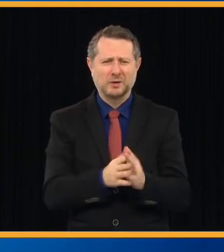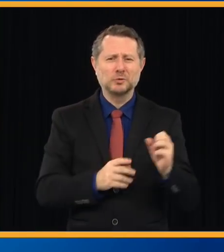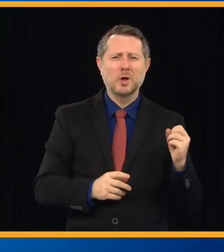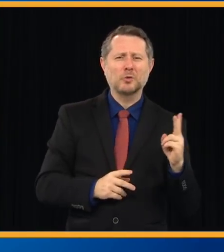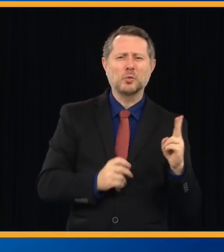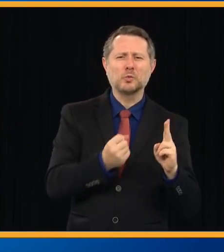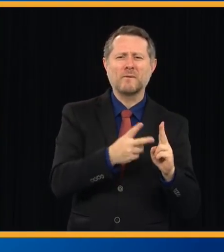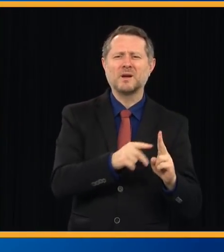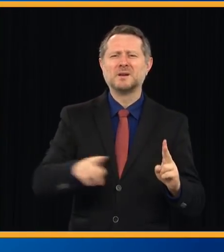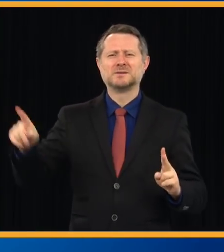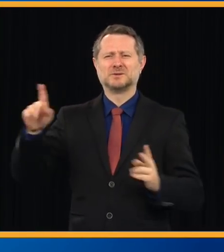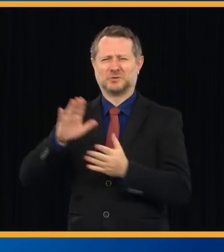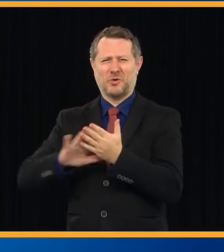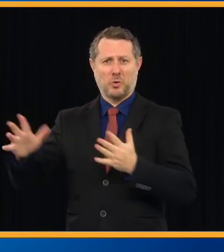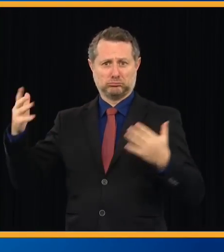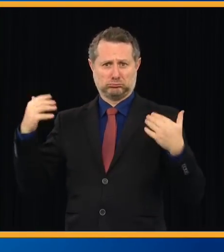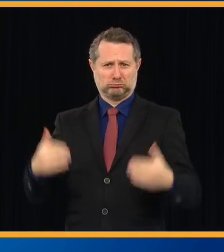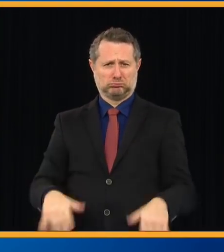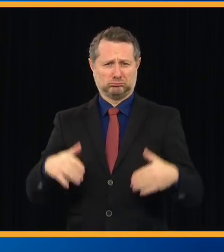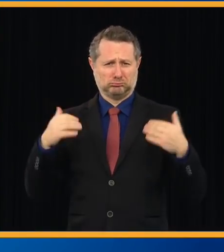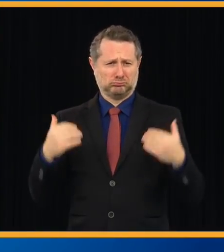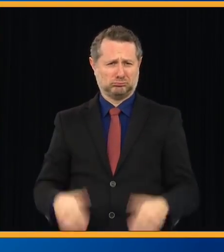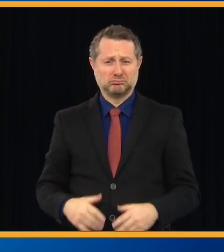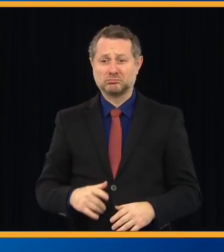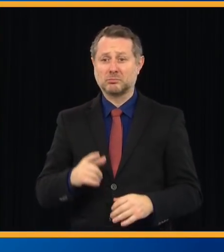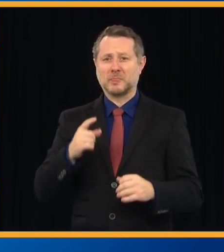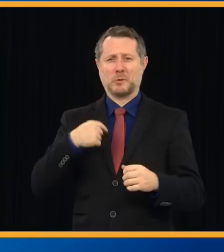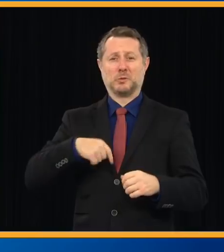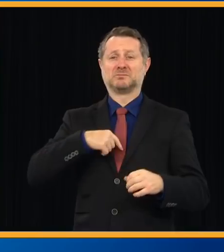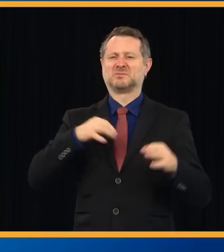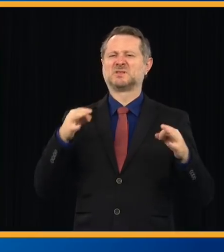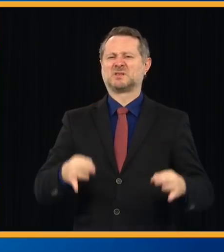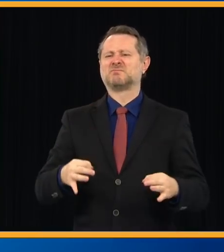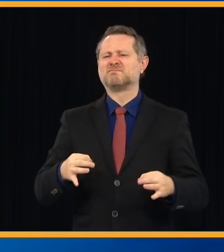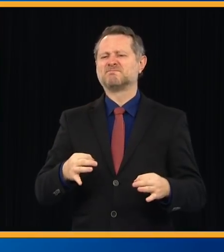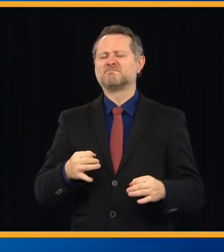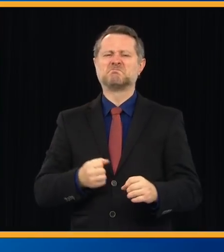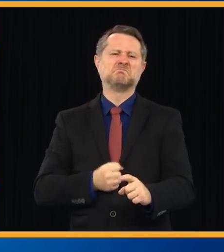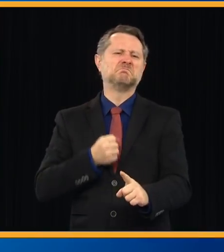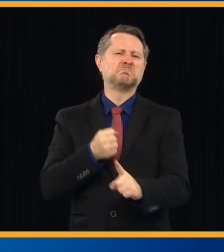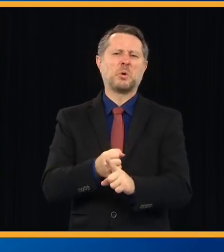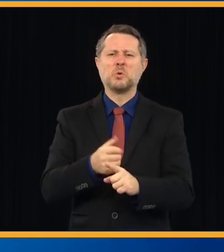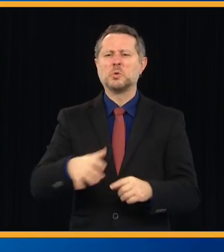obviously critically important. We must protect our